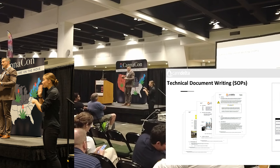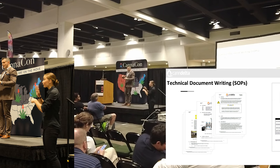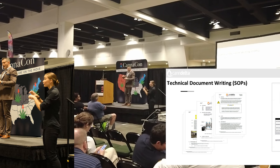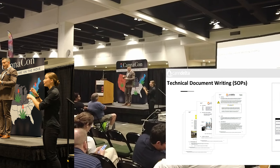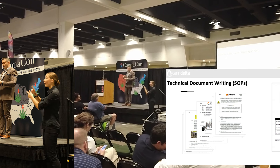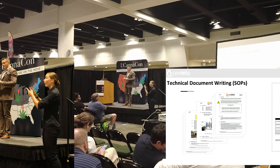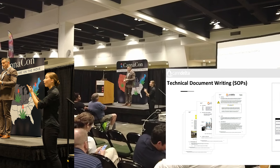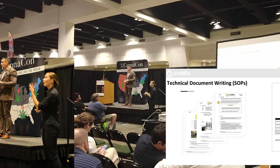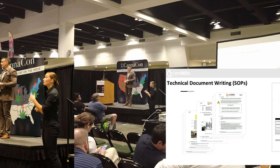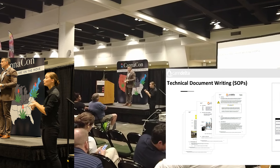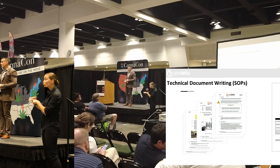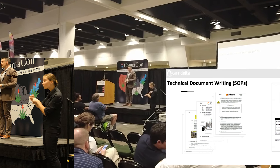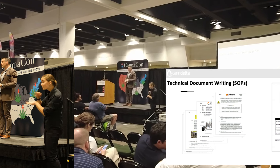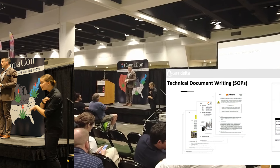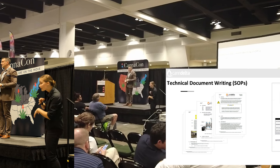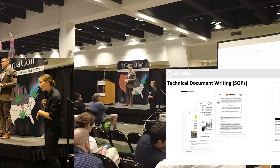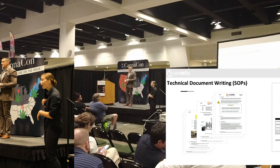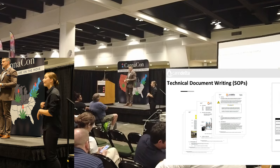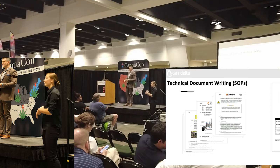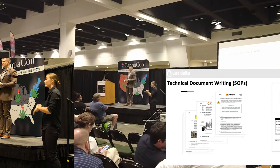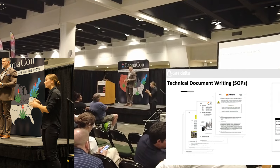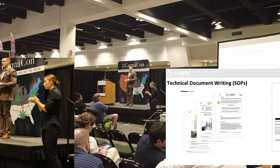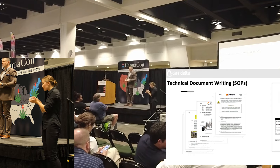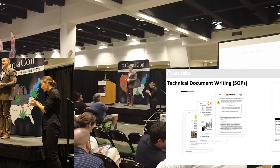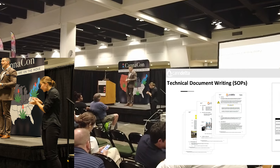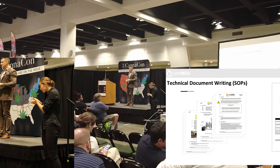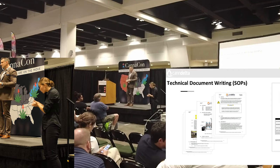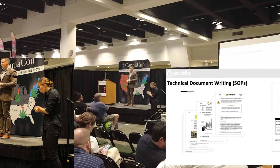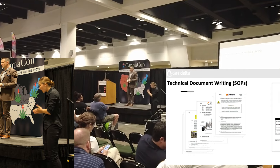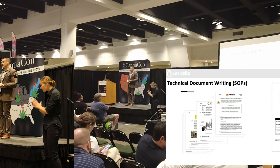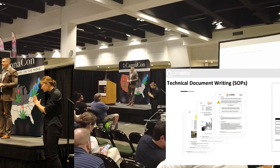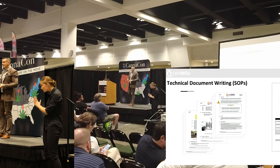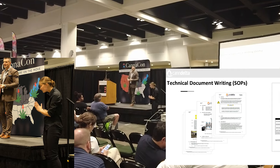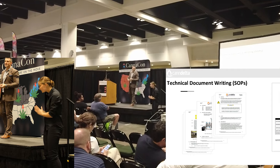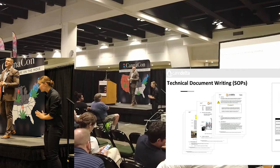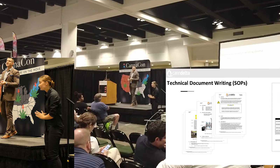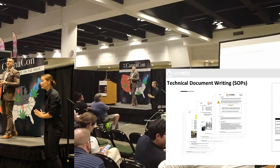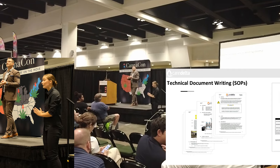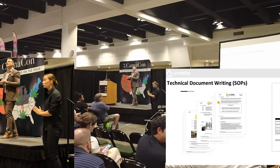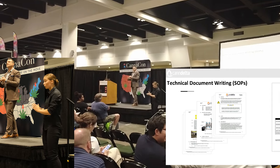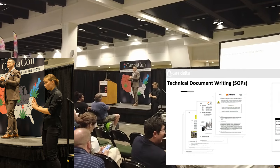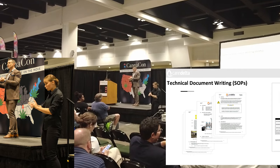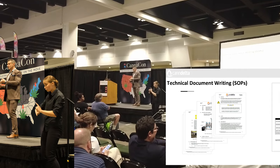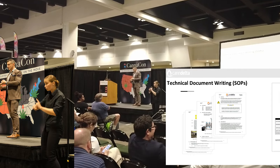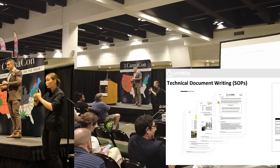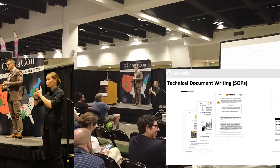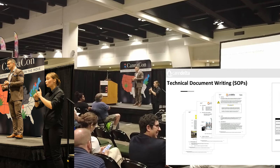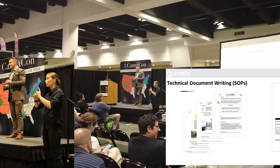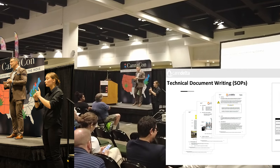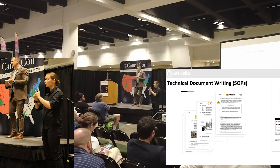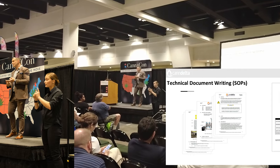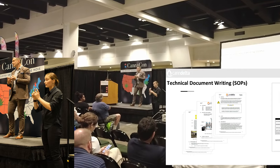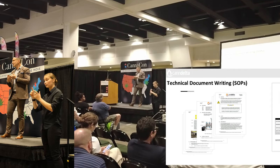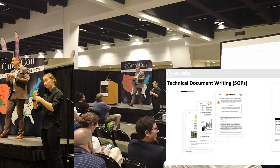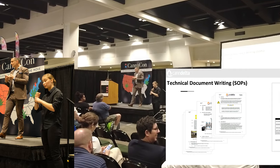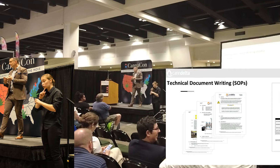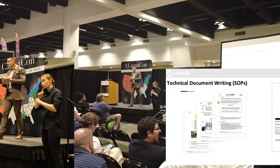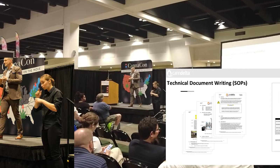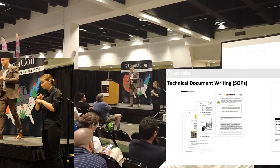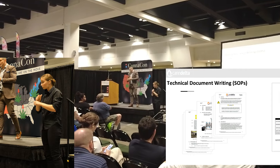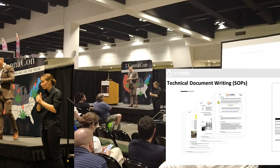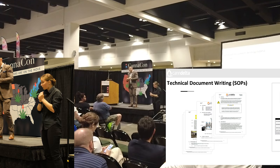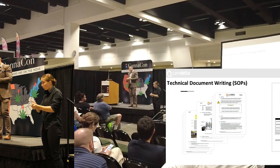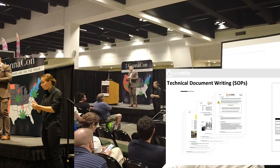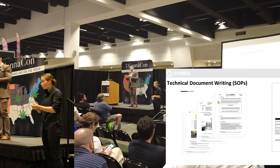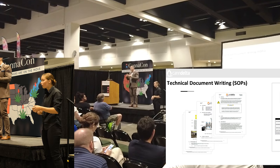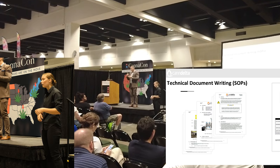staff, recording new inventory as it comes in and comes out, actually gets properly documented. Even down to cleaning the restrooms is something that, in some